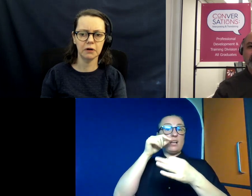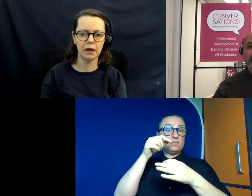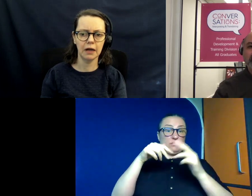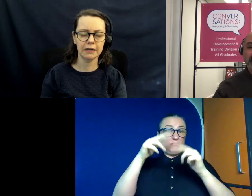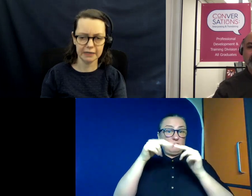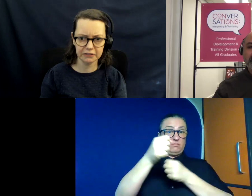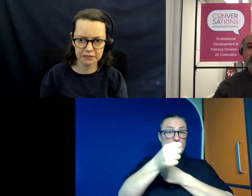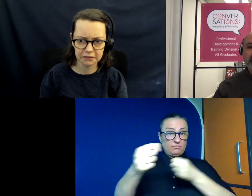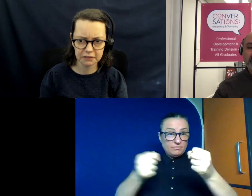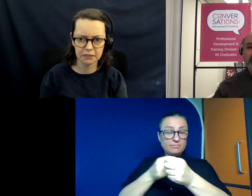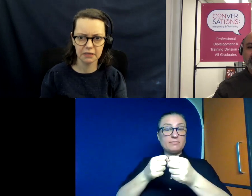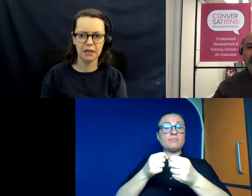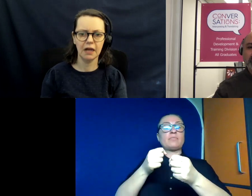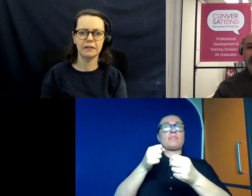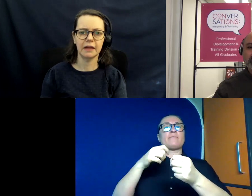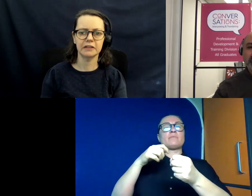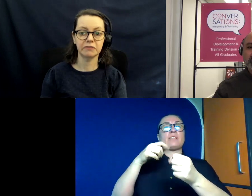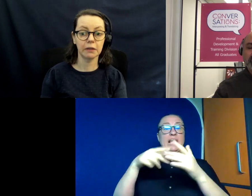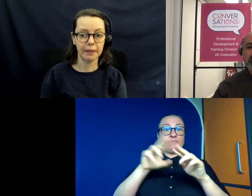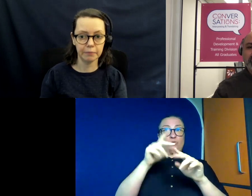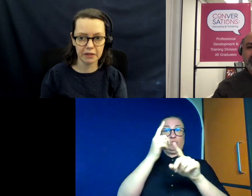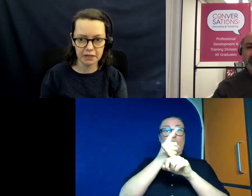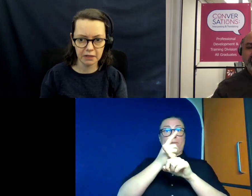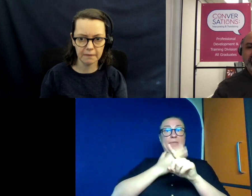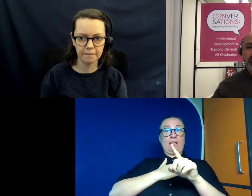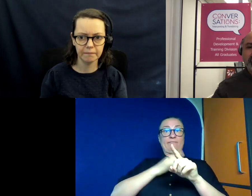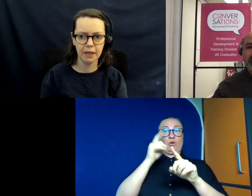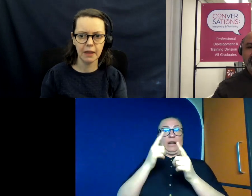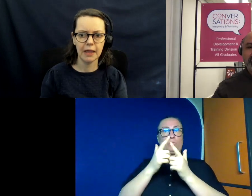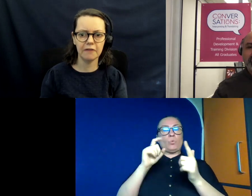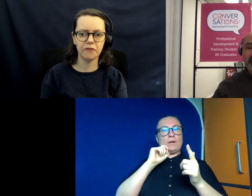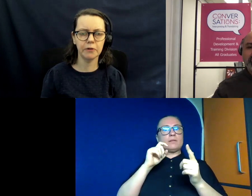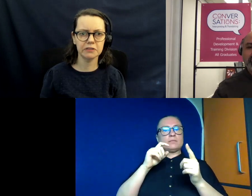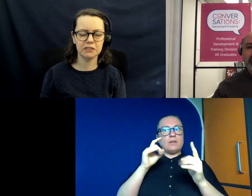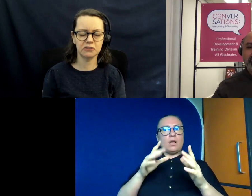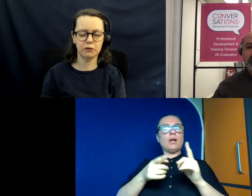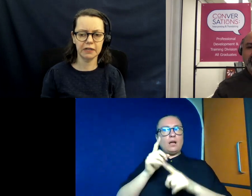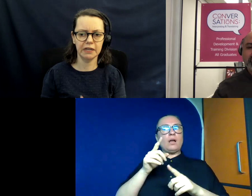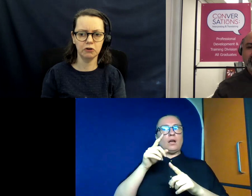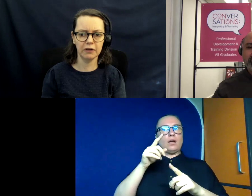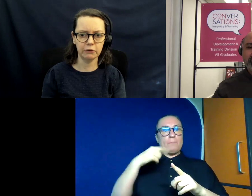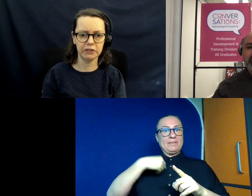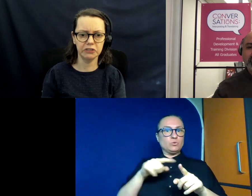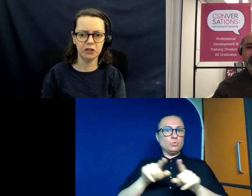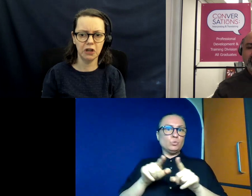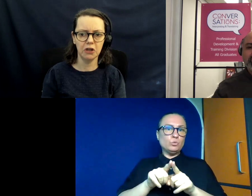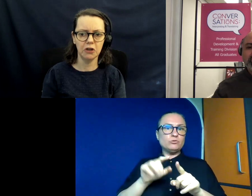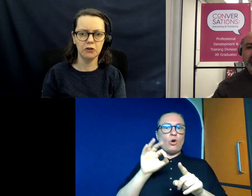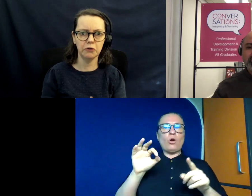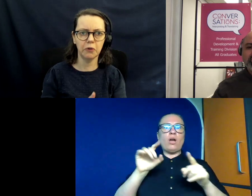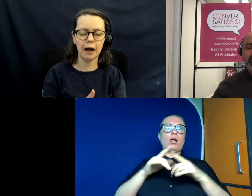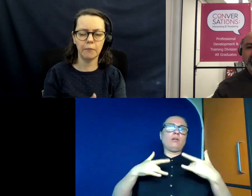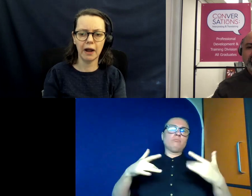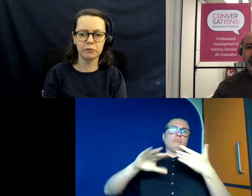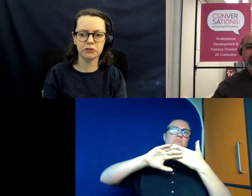feel connected, they can develop empathy. If a person is talking in your language,